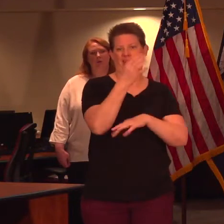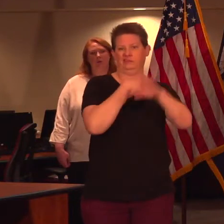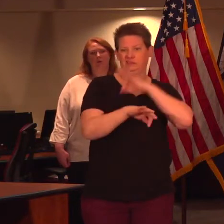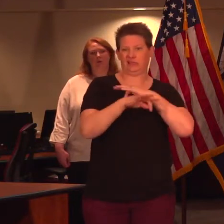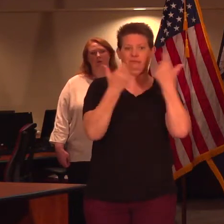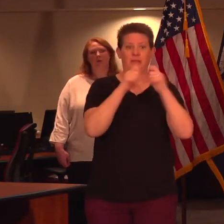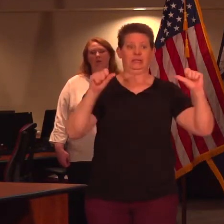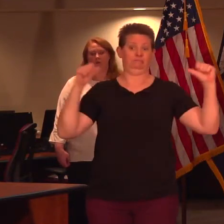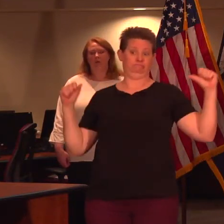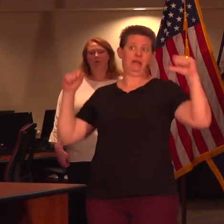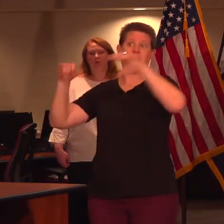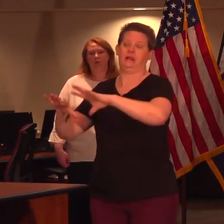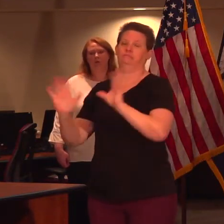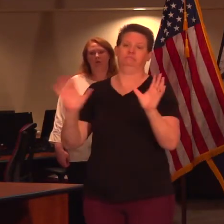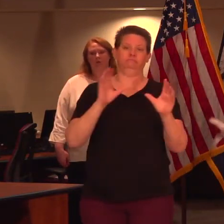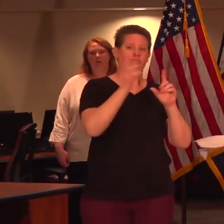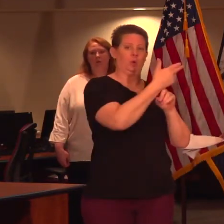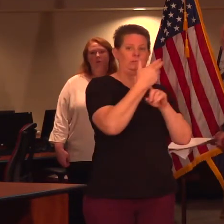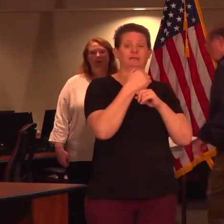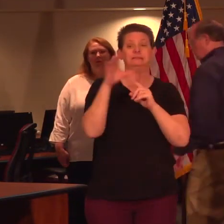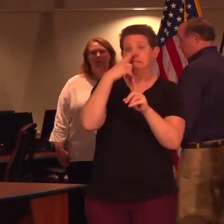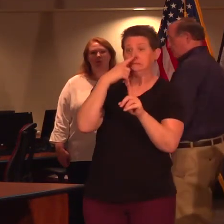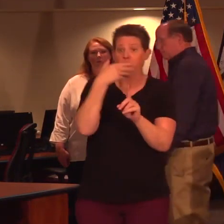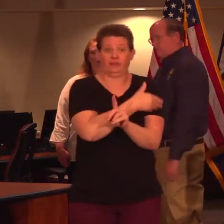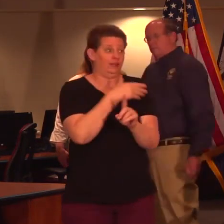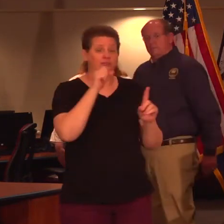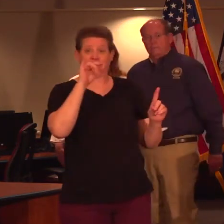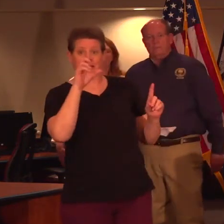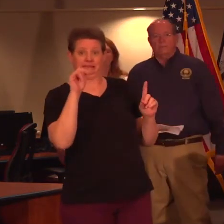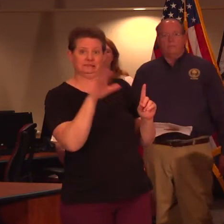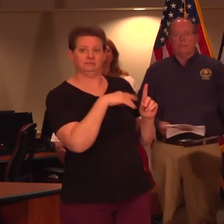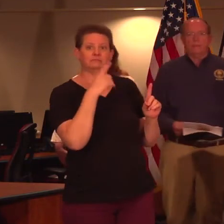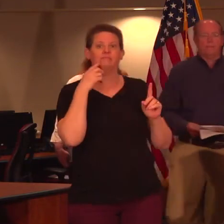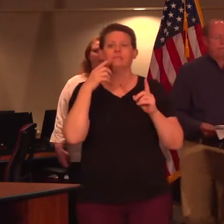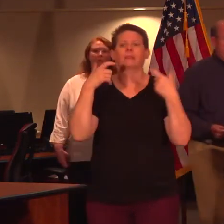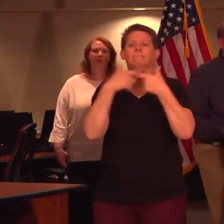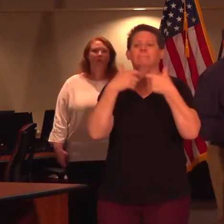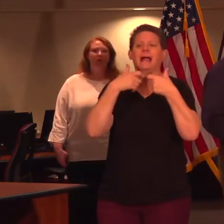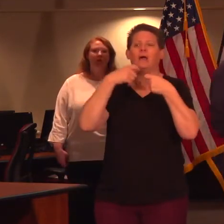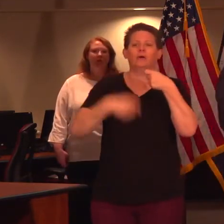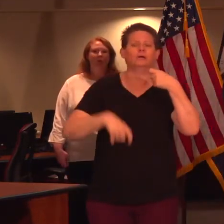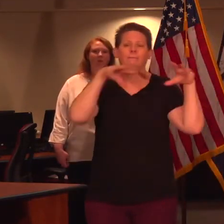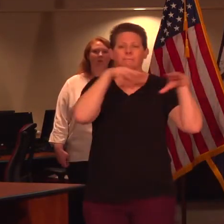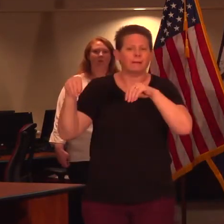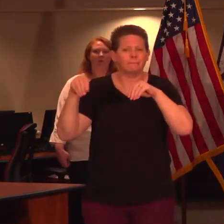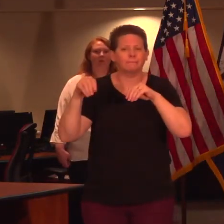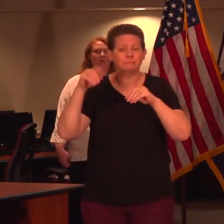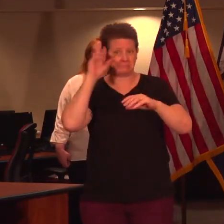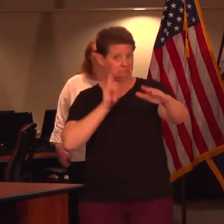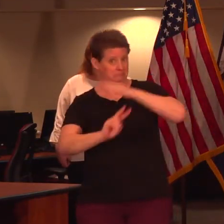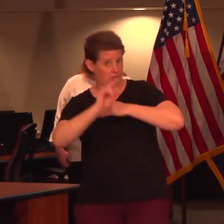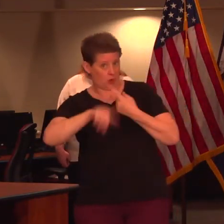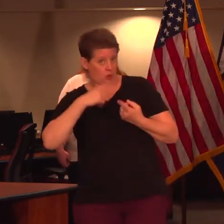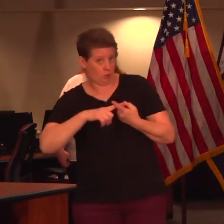to congregate shelters. While you're Yes, up there, ma'am. sir, actually, how about those power outages? Any idea when everybody can see their power back